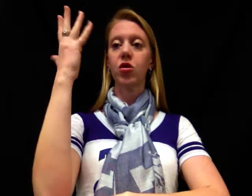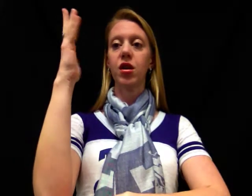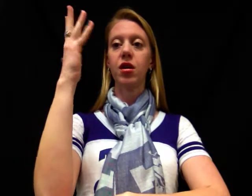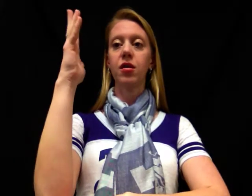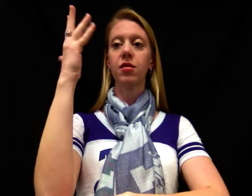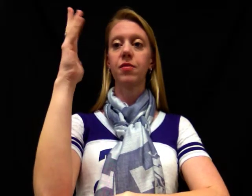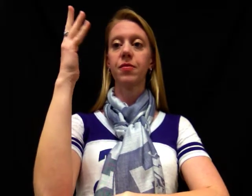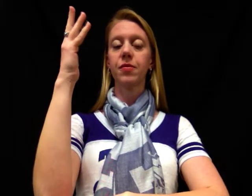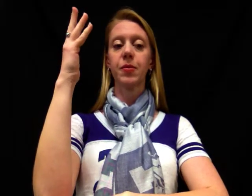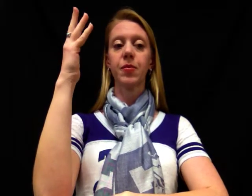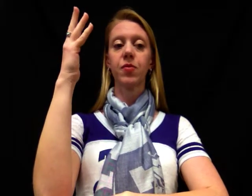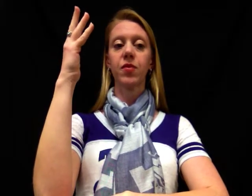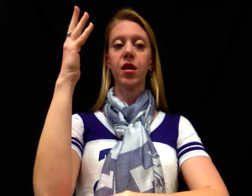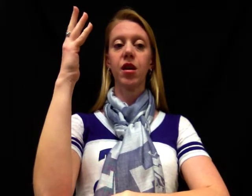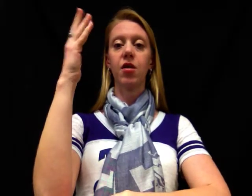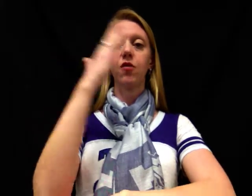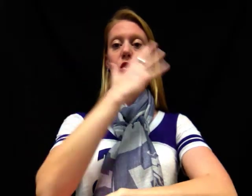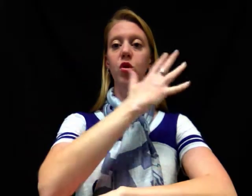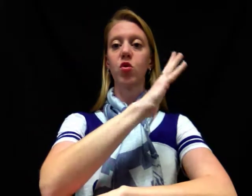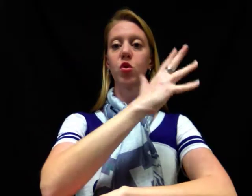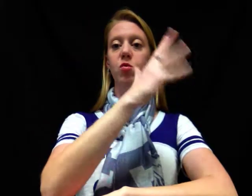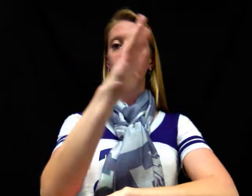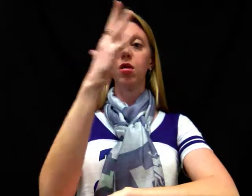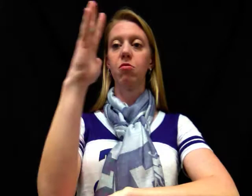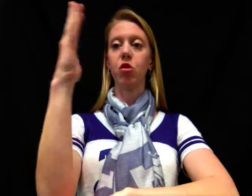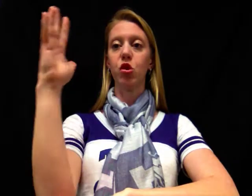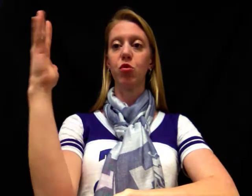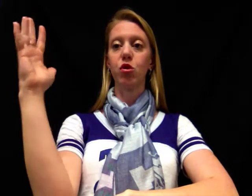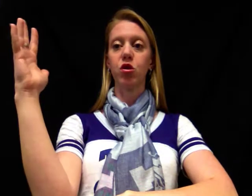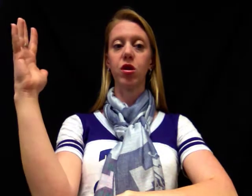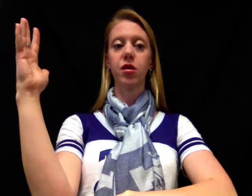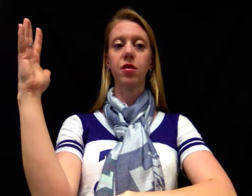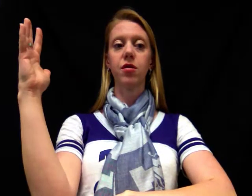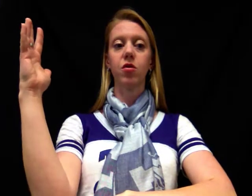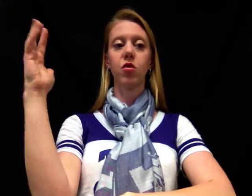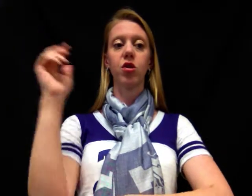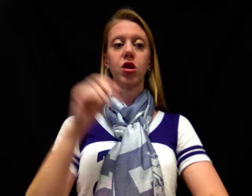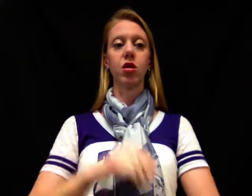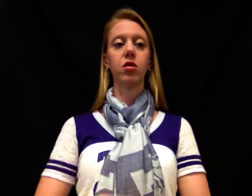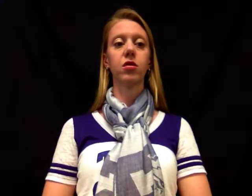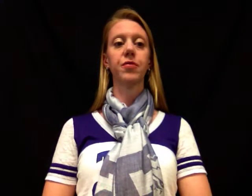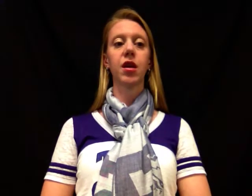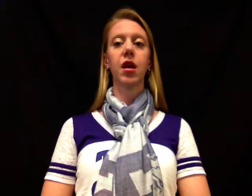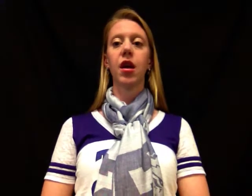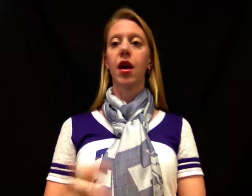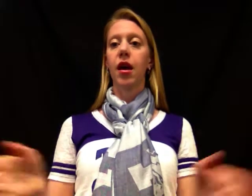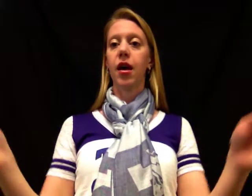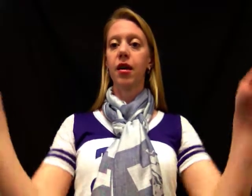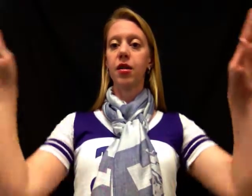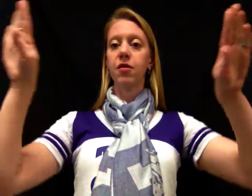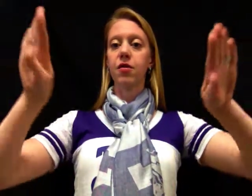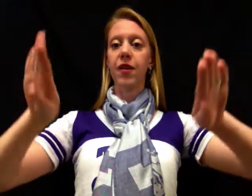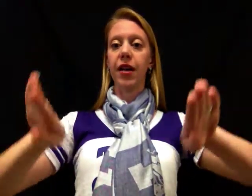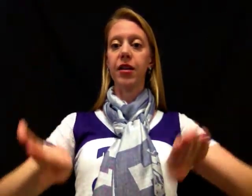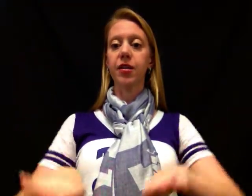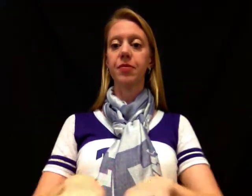tree, and a forest would be multiple trees, or a jungle, and valley.